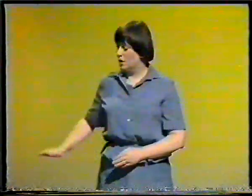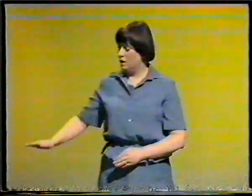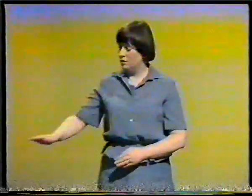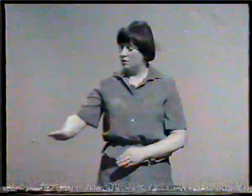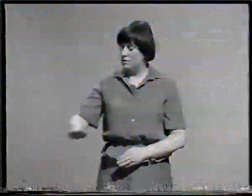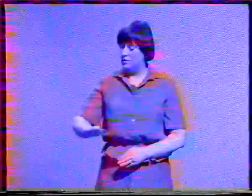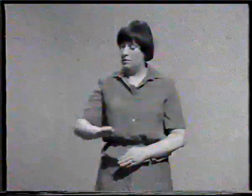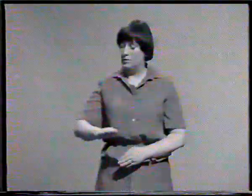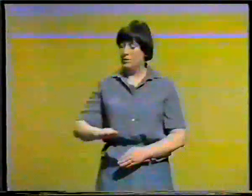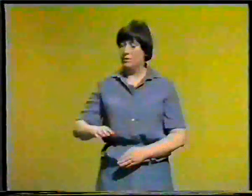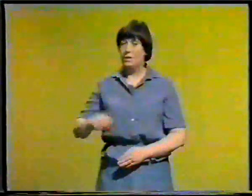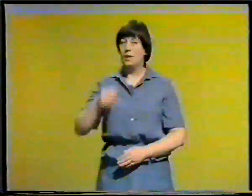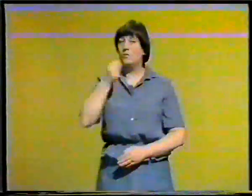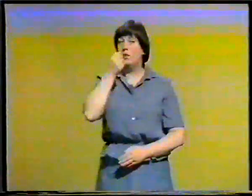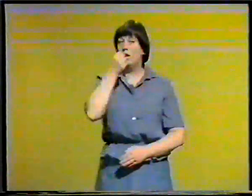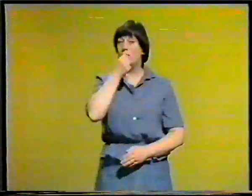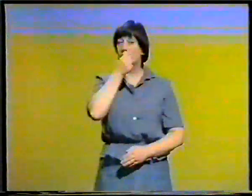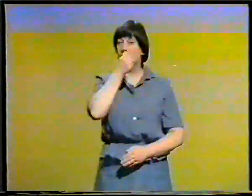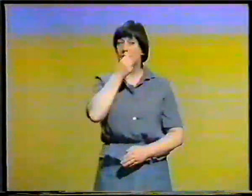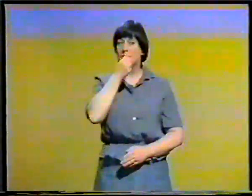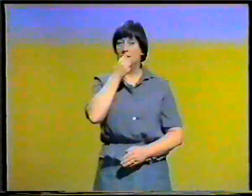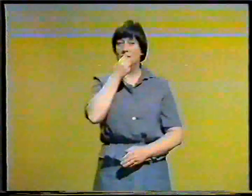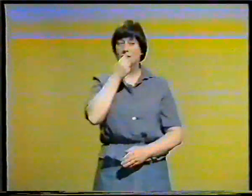Garden. And I've planted.